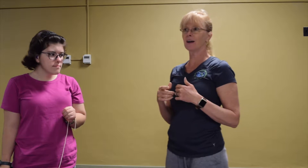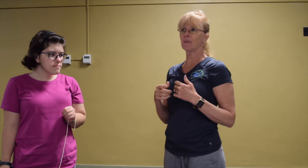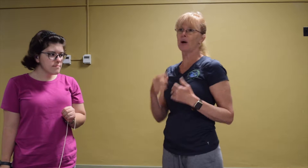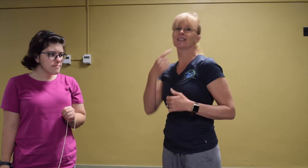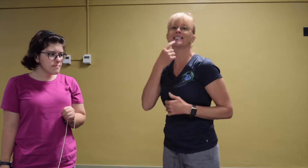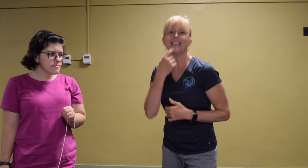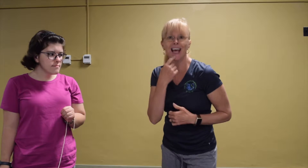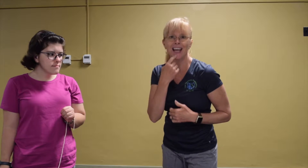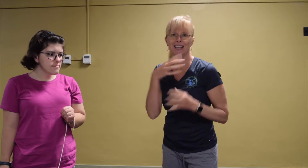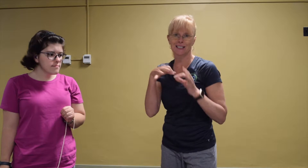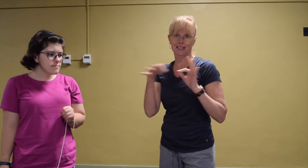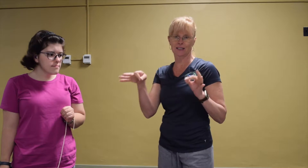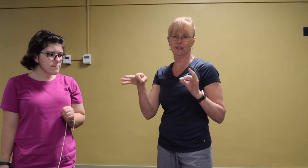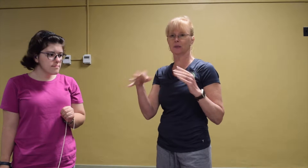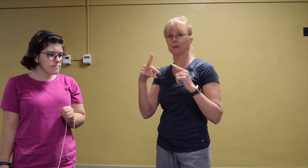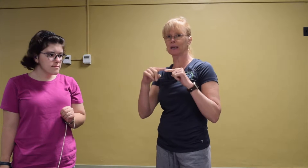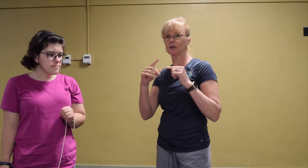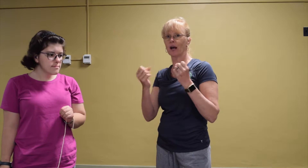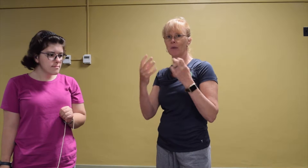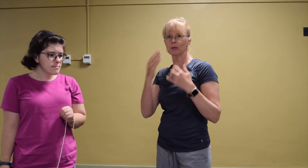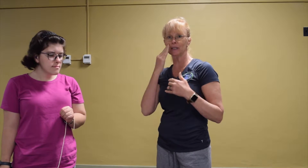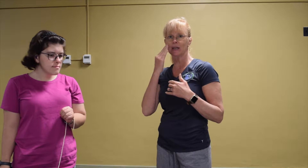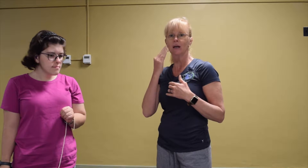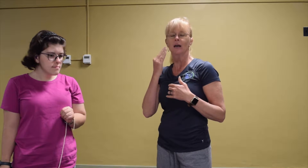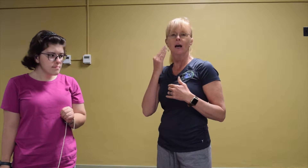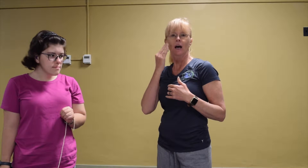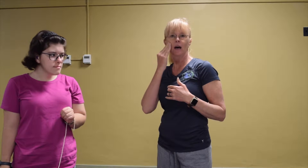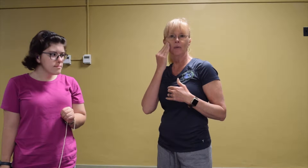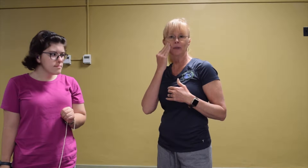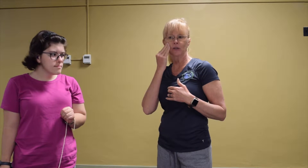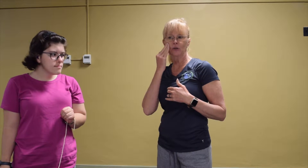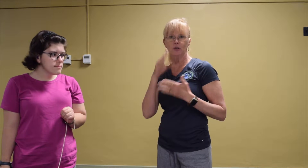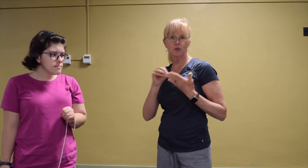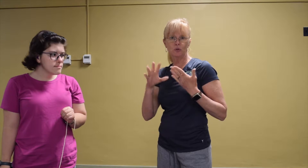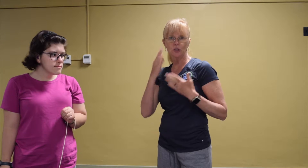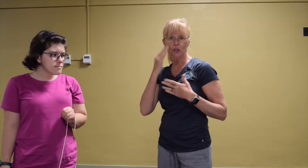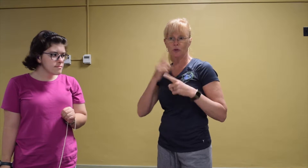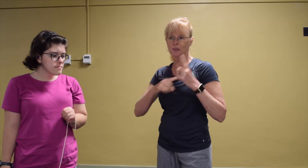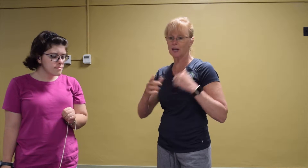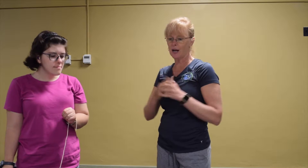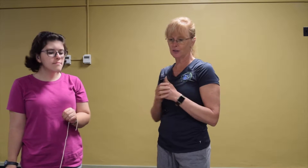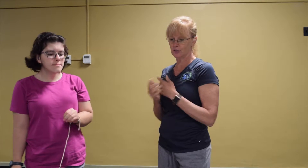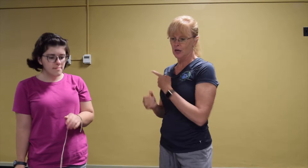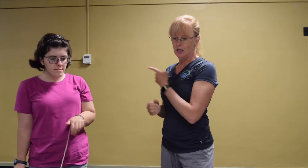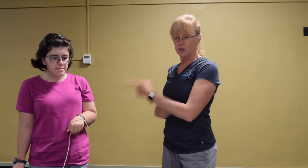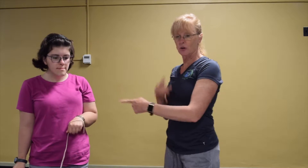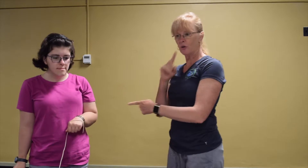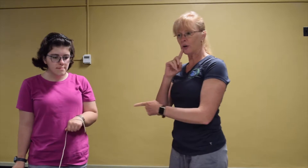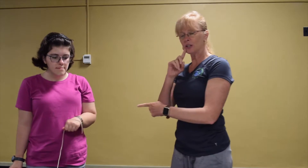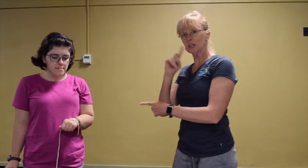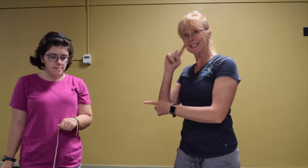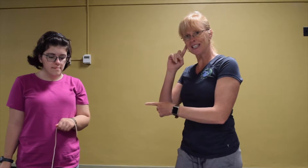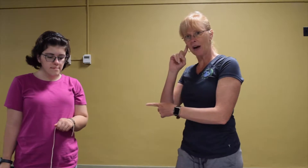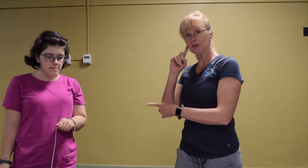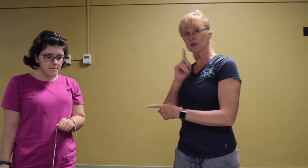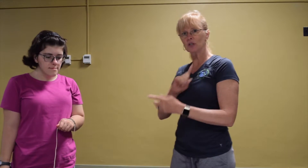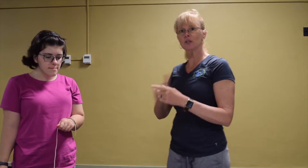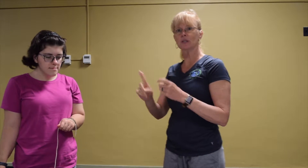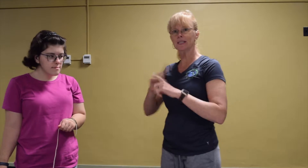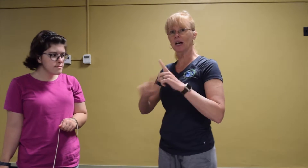or say a sentence depending on how much that your students know signs. So, and she's deaf, so she's going to sign